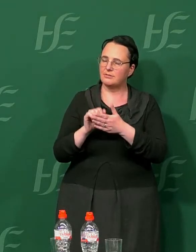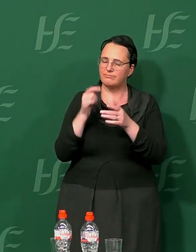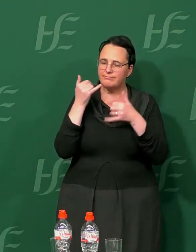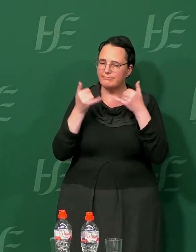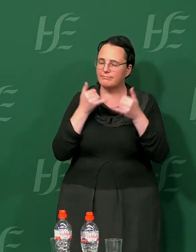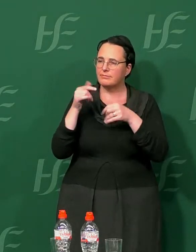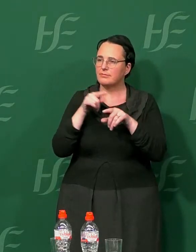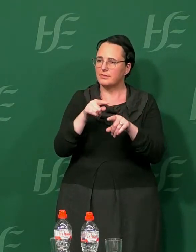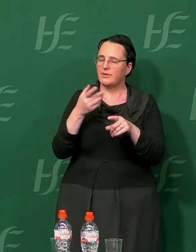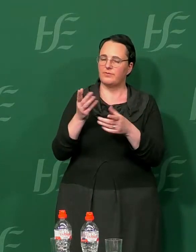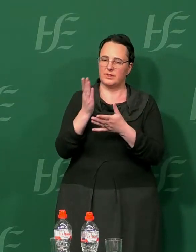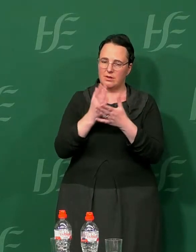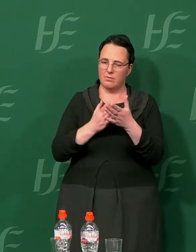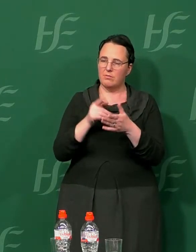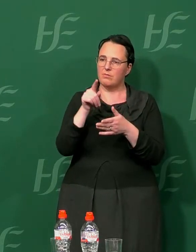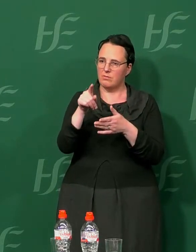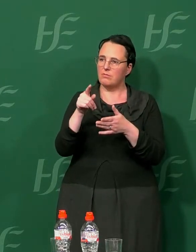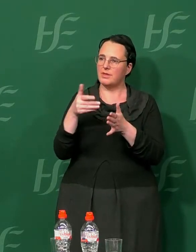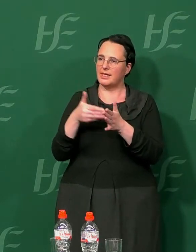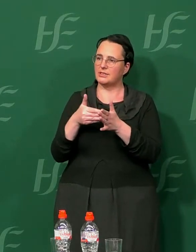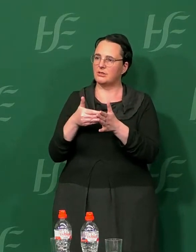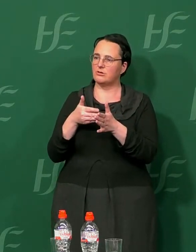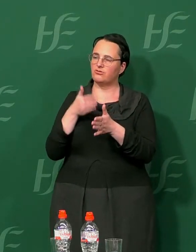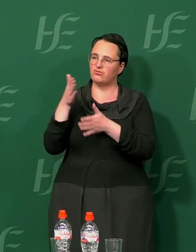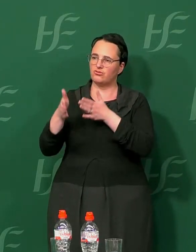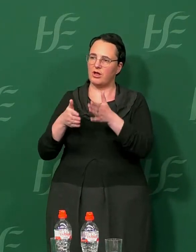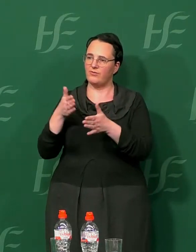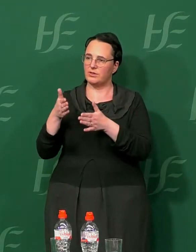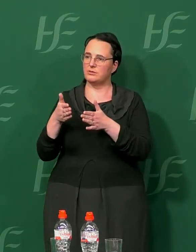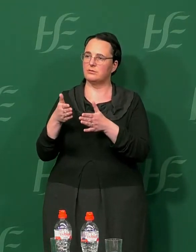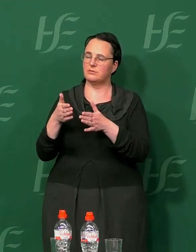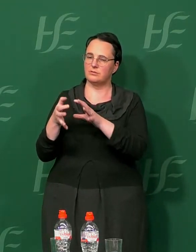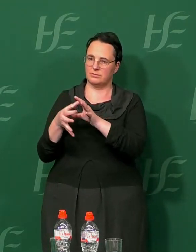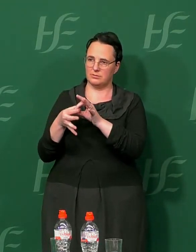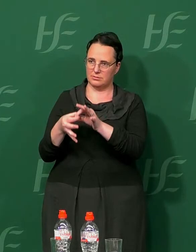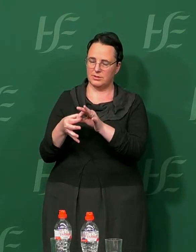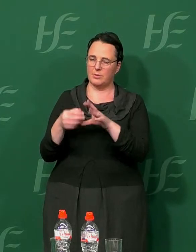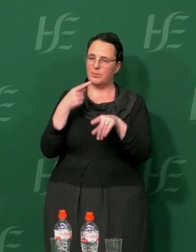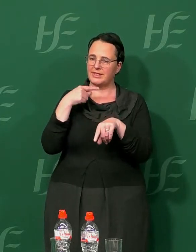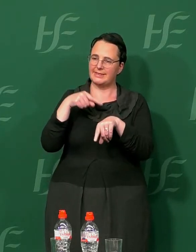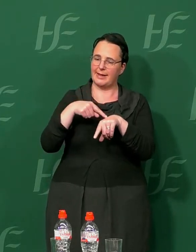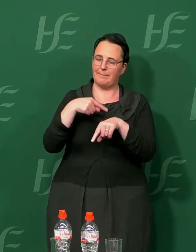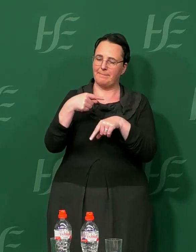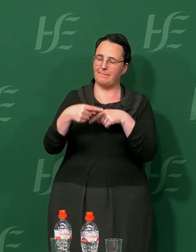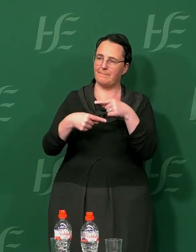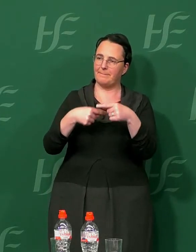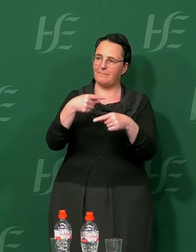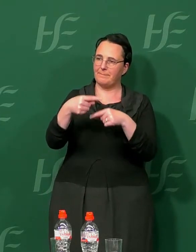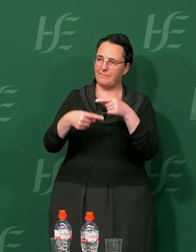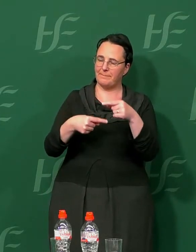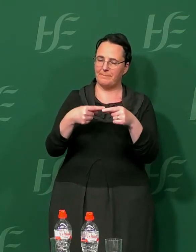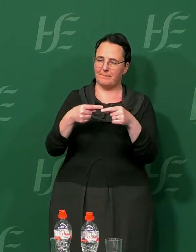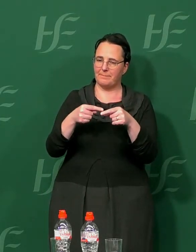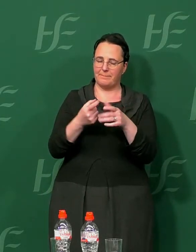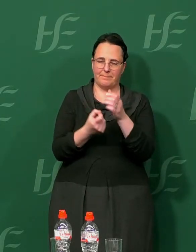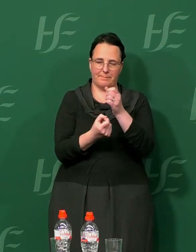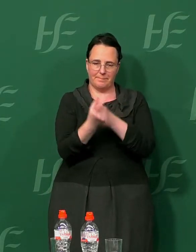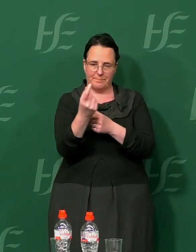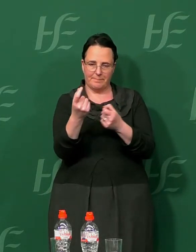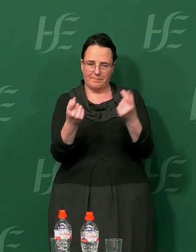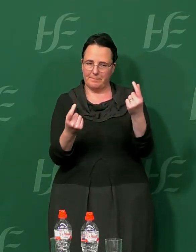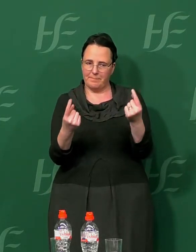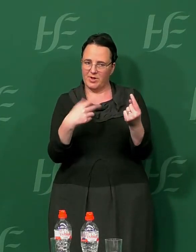cases we had certainly were either directly travel related or being in contact with travel related. And as time goes on, there are a number of cases that we're not sure of yet, and